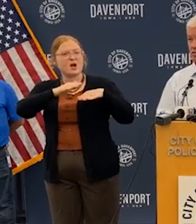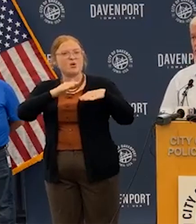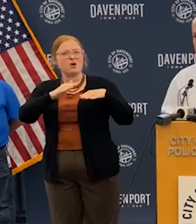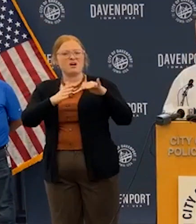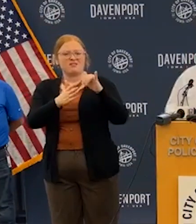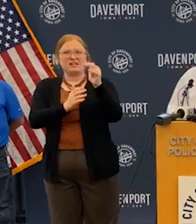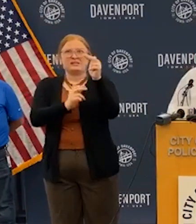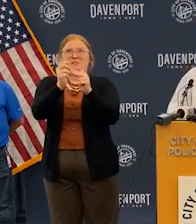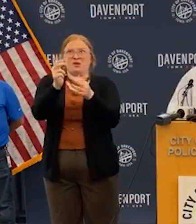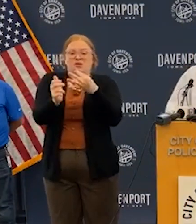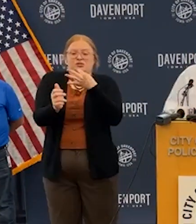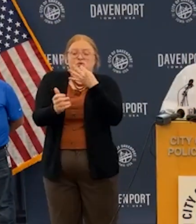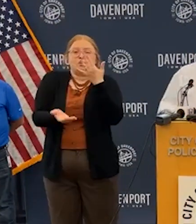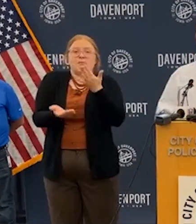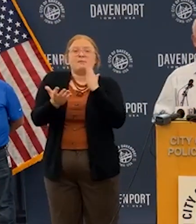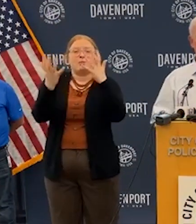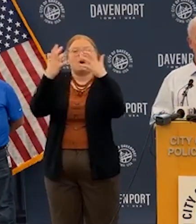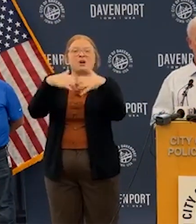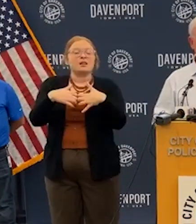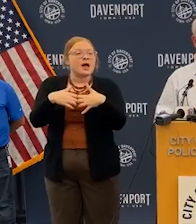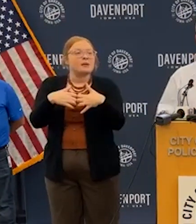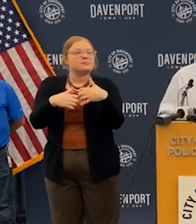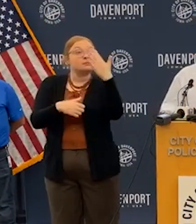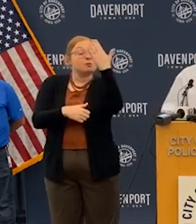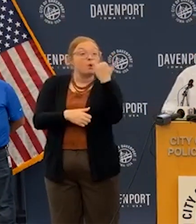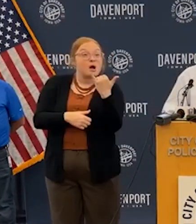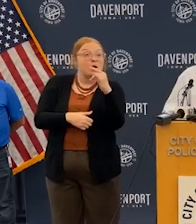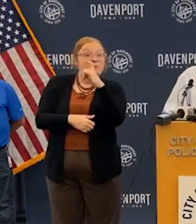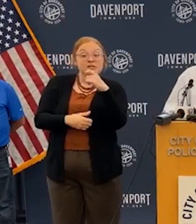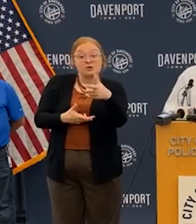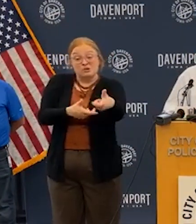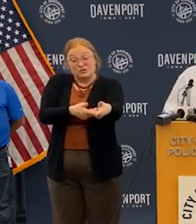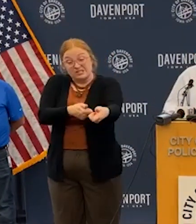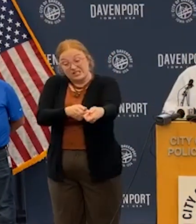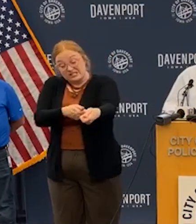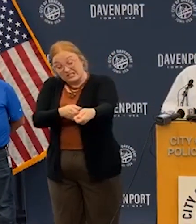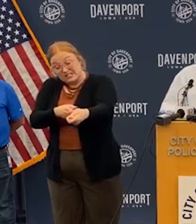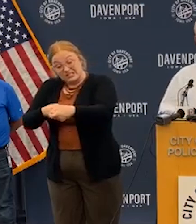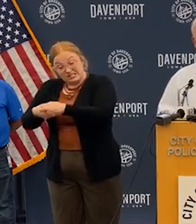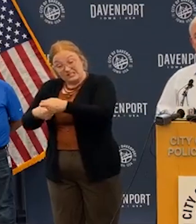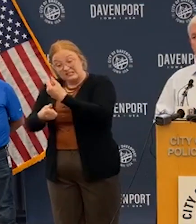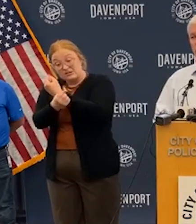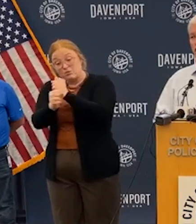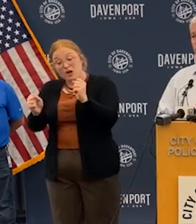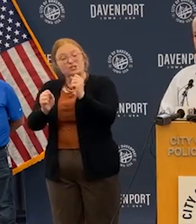to get a person out when doctors are doing trauma